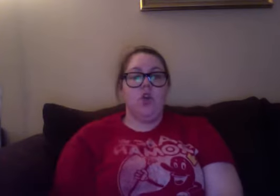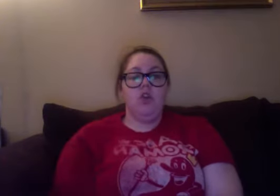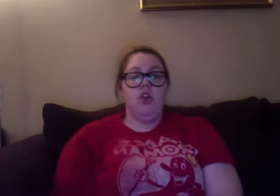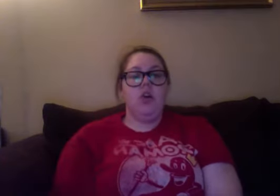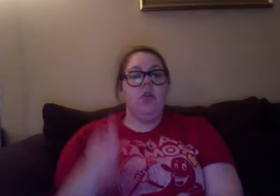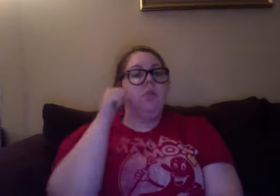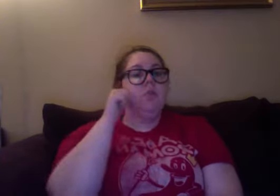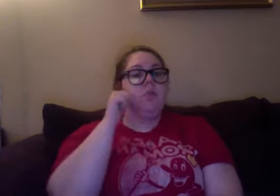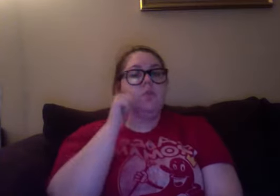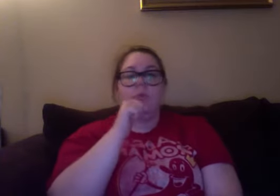girl,